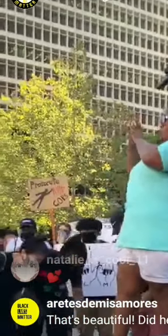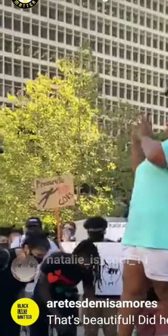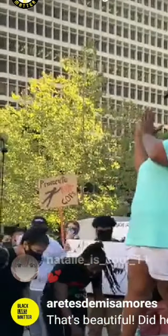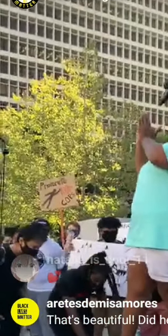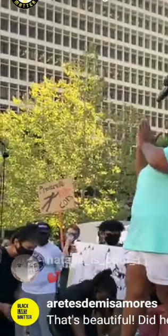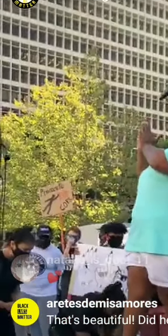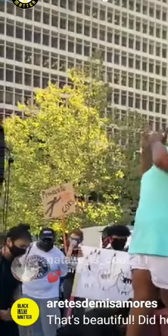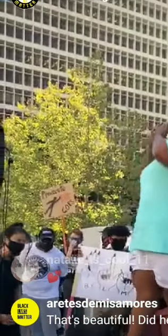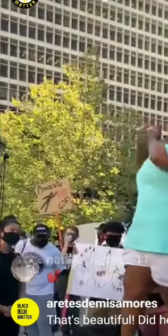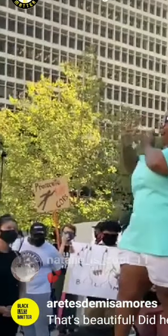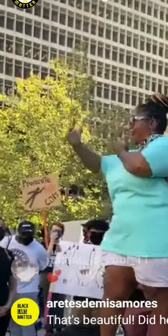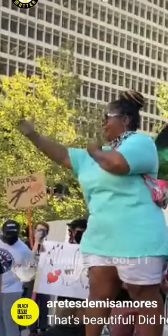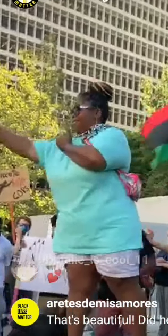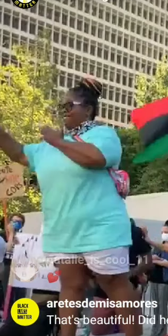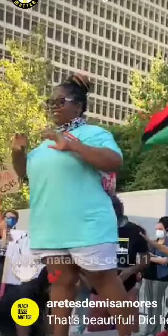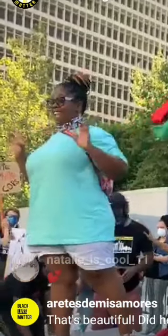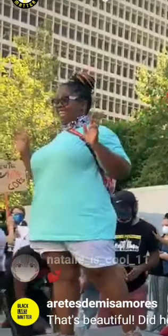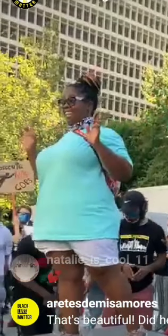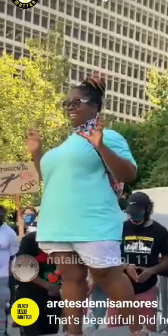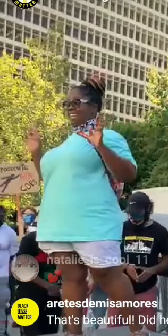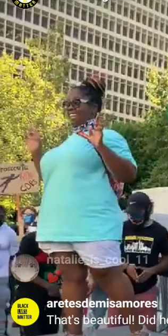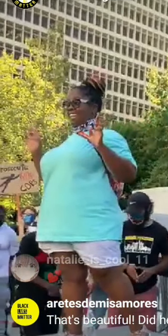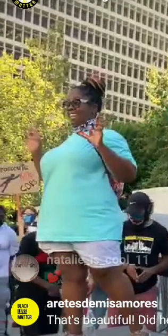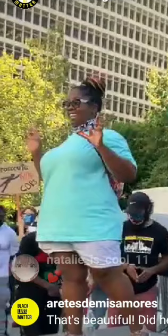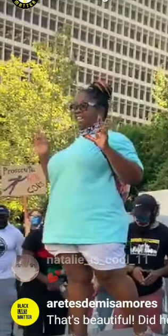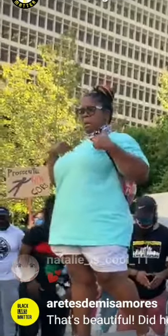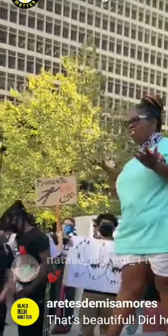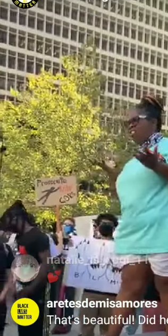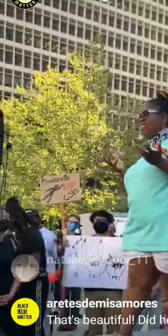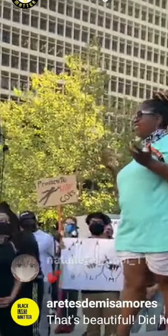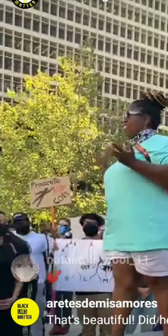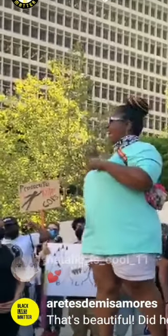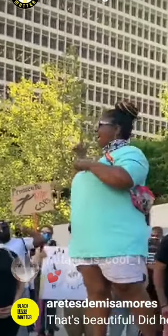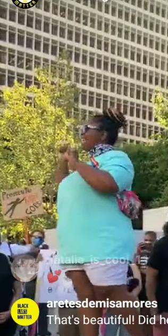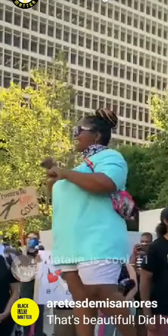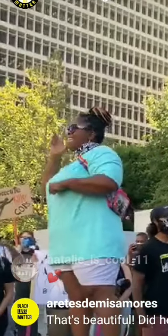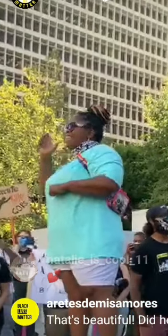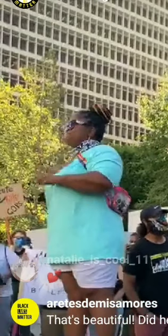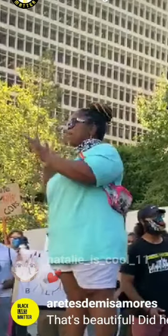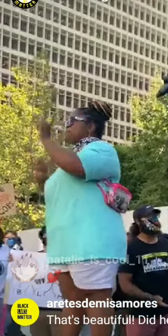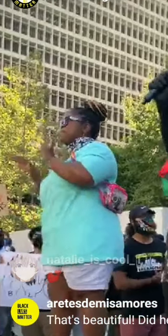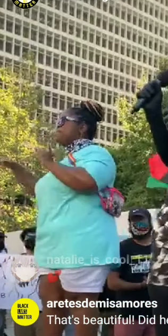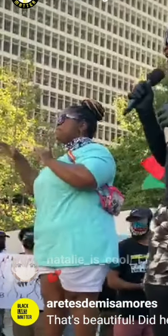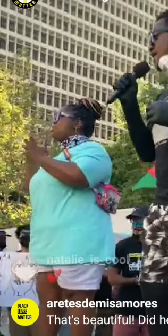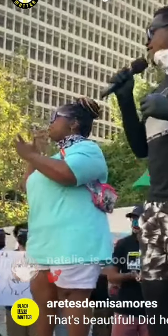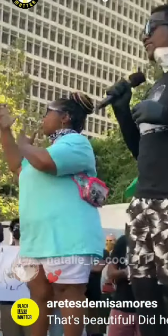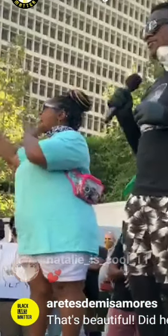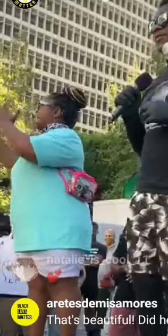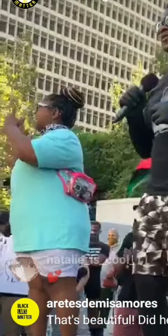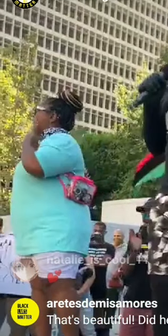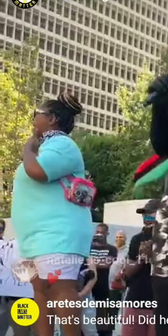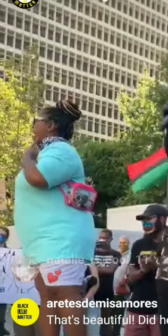Y'all ready? I'm gonna start it out. I can hear my people crying. I